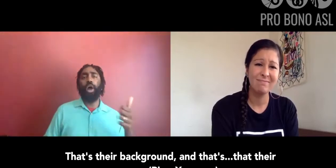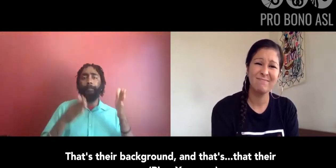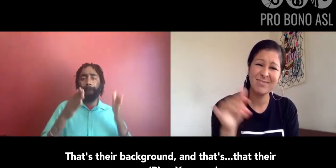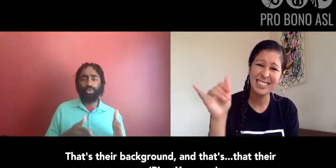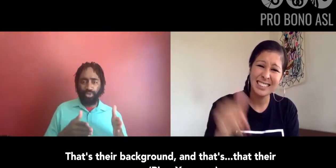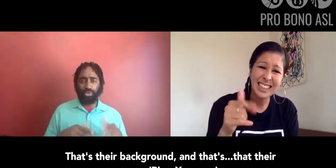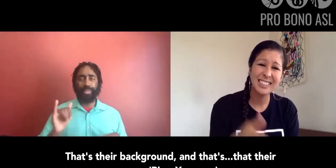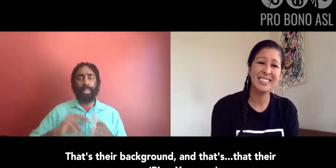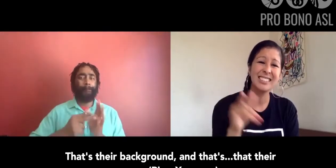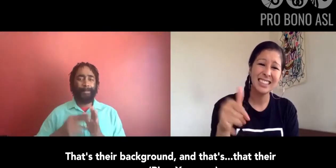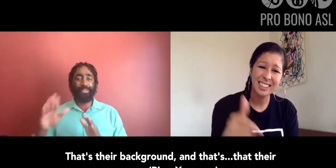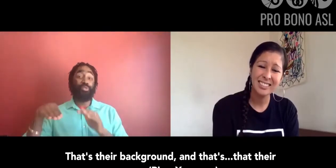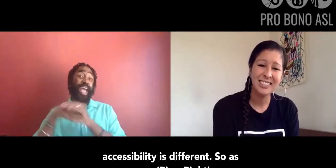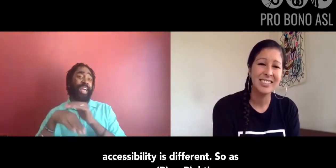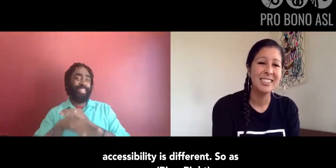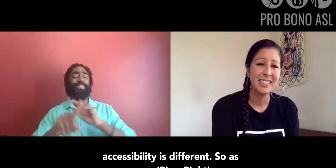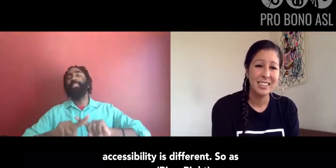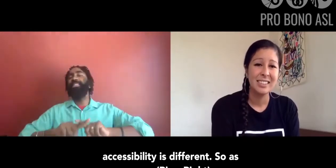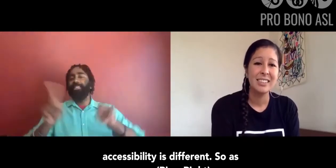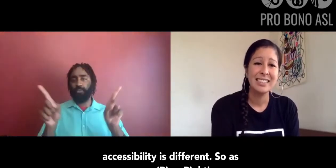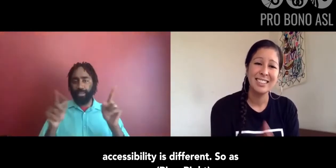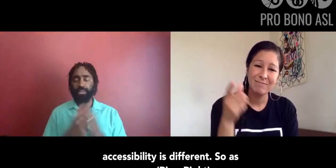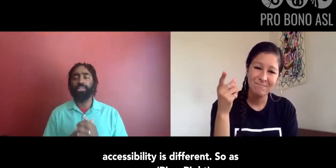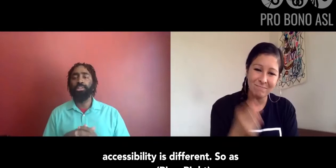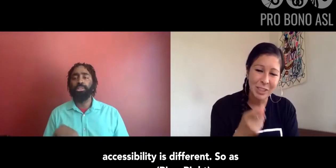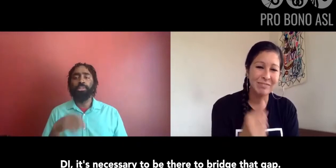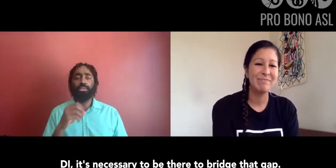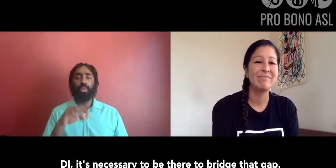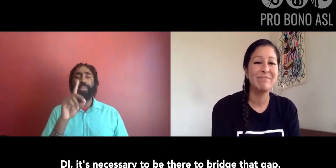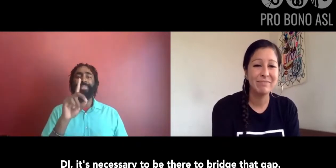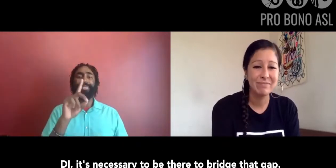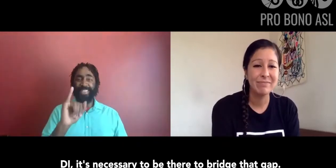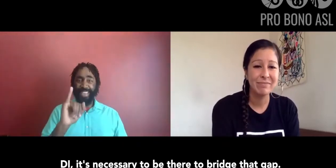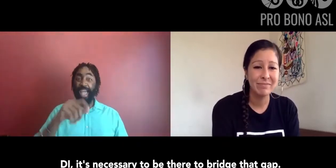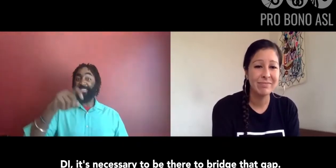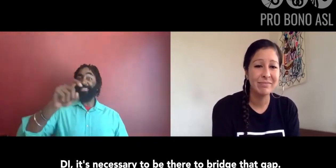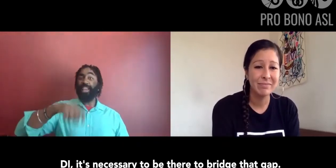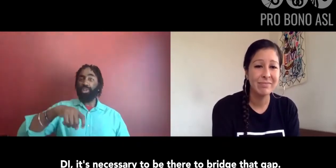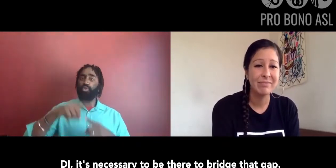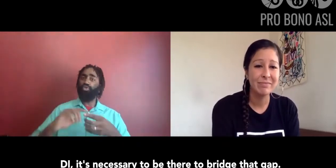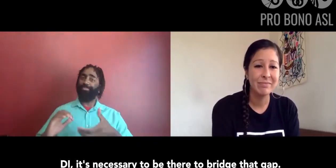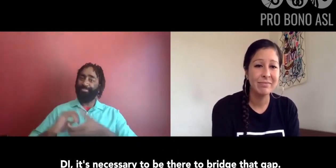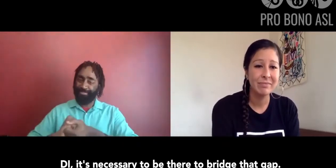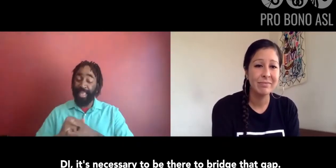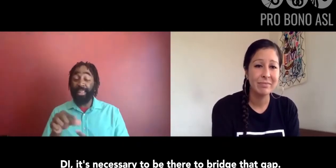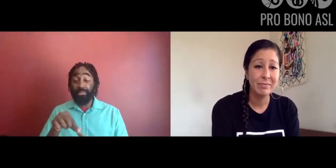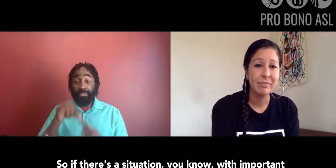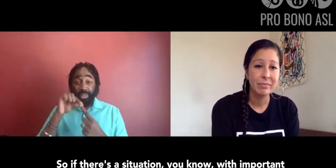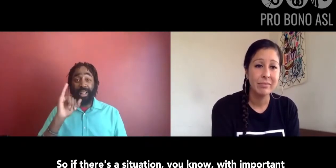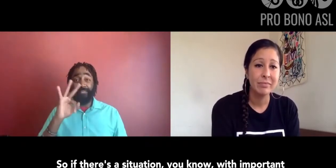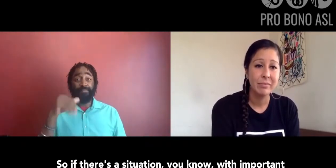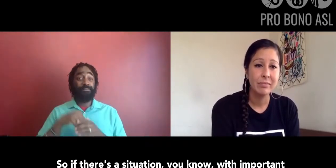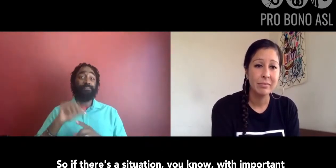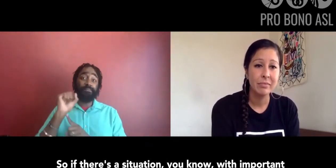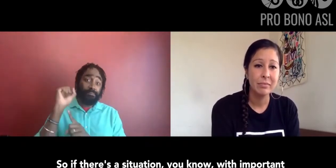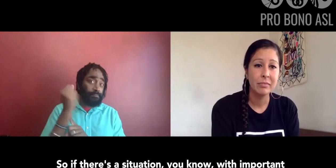and that their accessibility is different. Right. So as a DI, it's necessary to be there to bridge that gap. So if